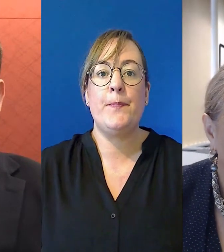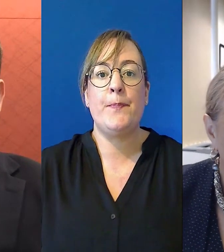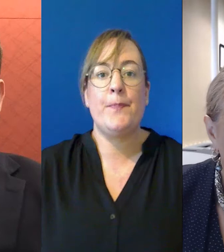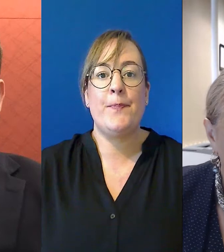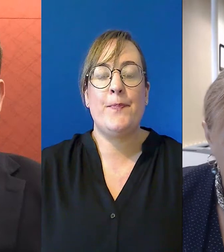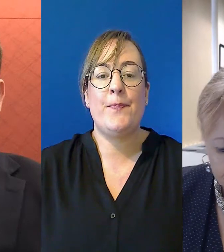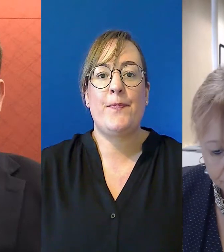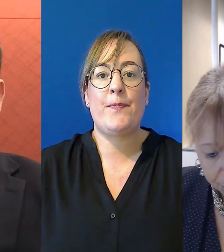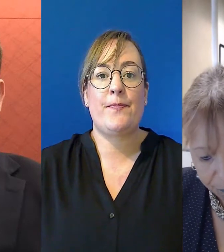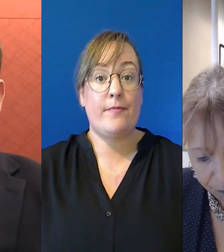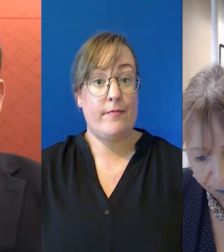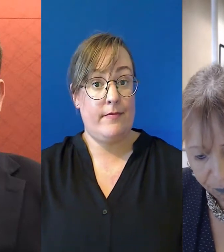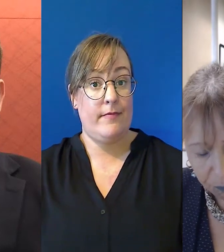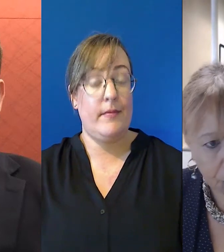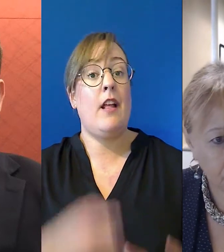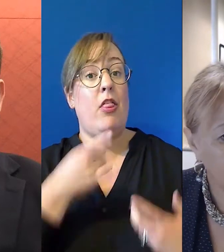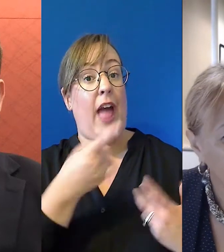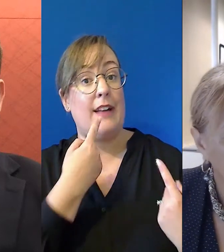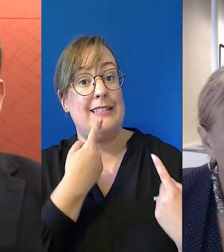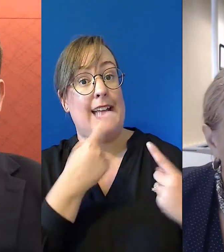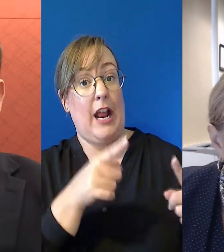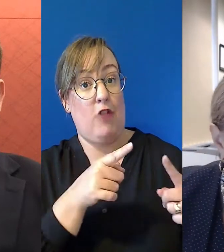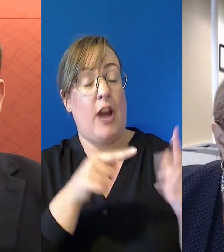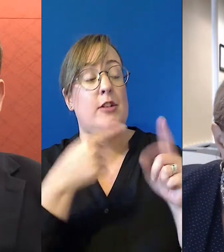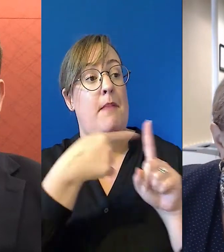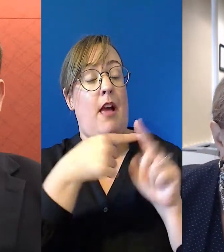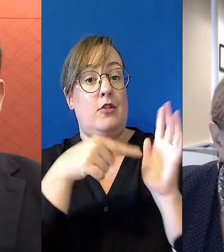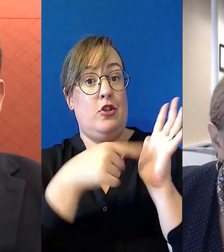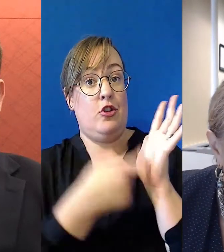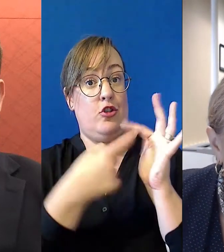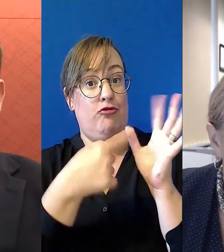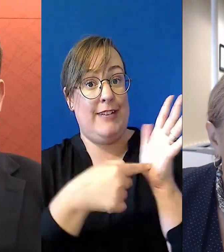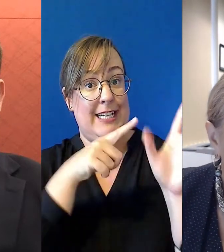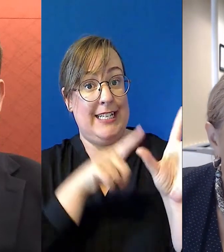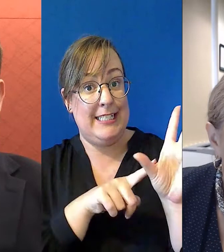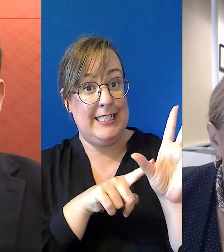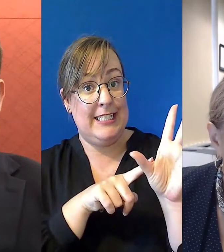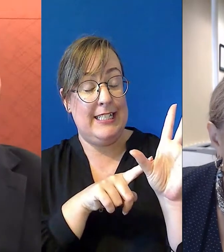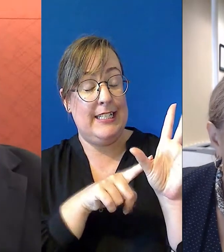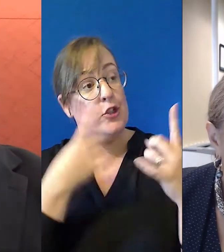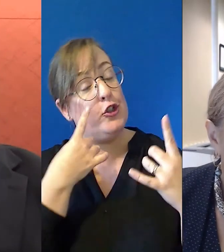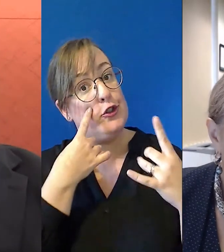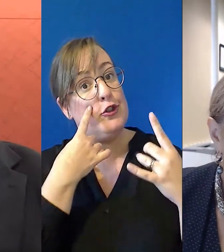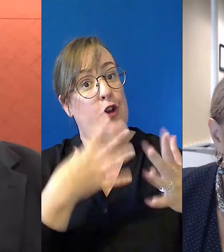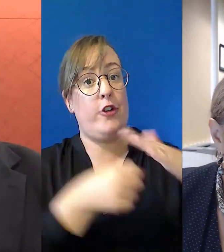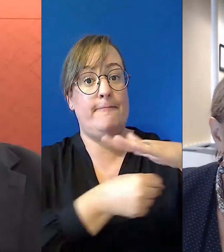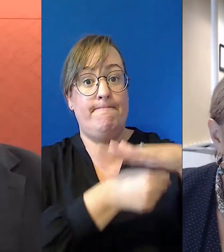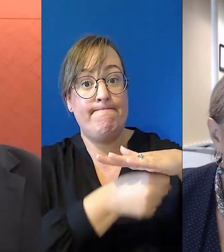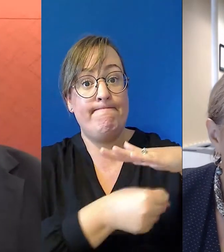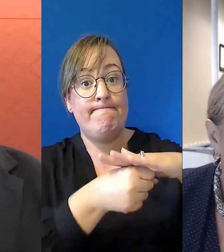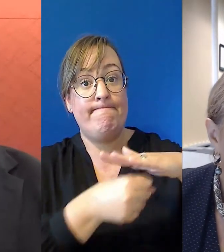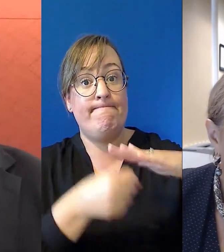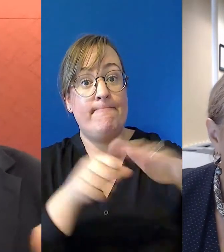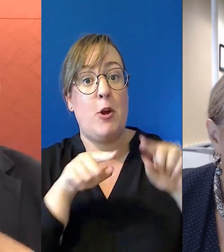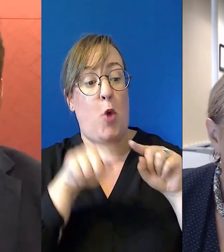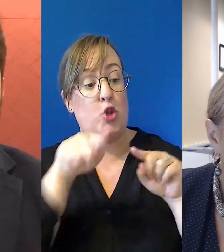That declaration and the treaty obviously pervade and underpin much of this discussion,